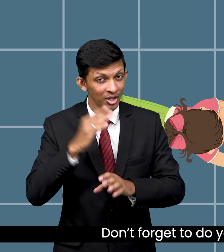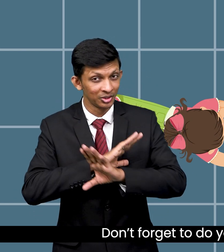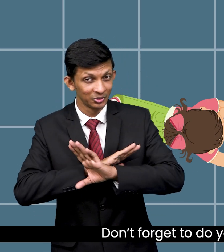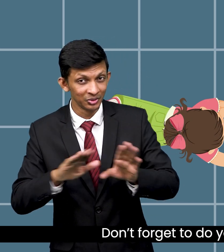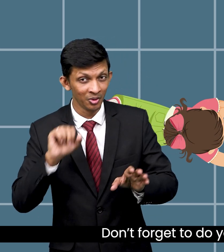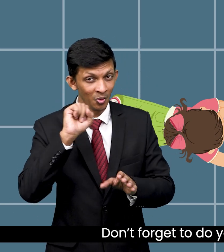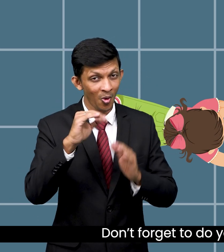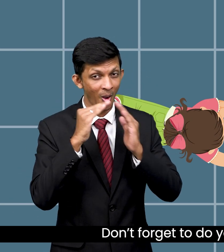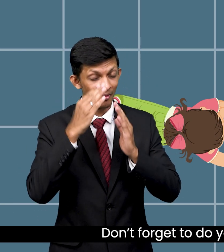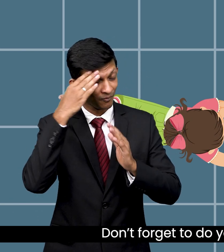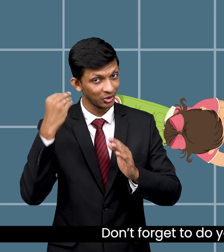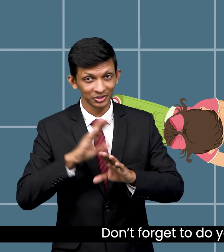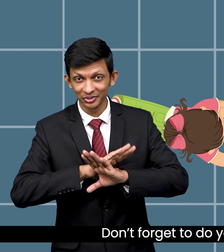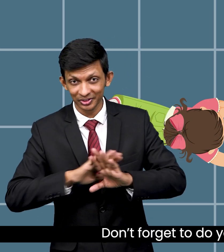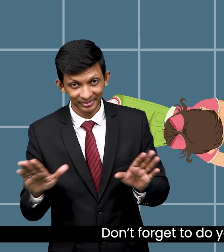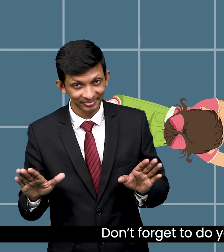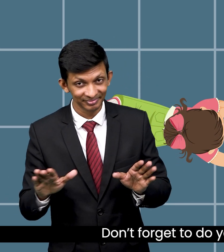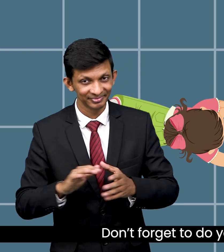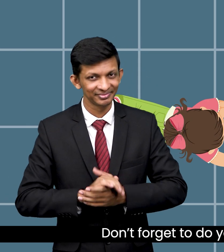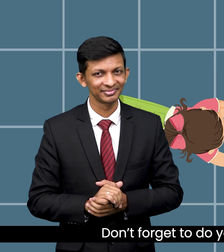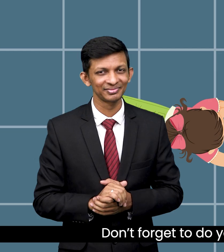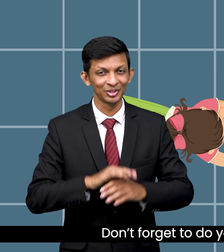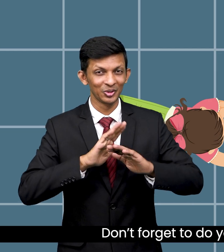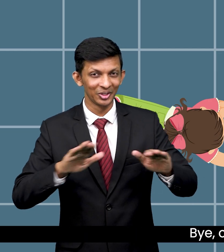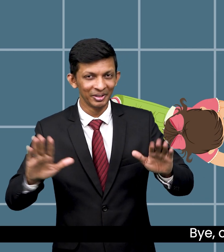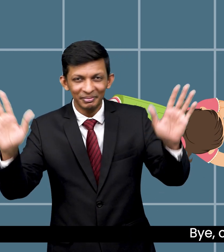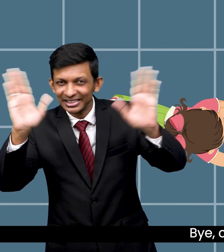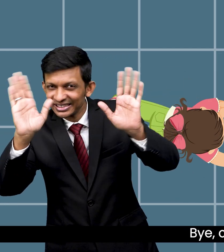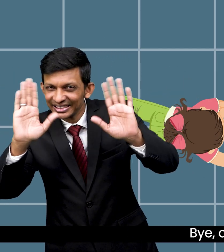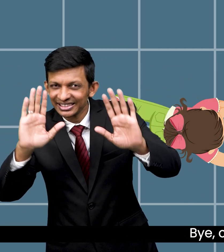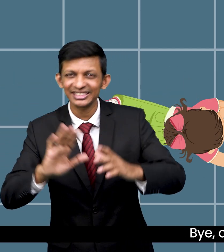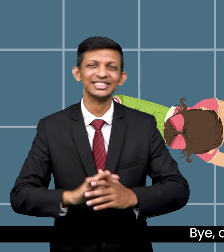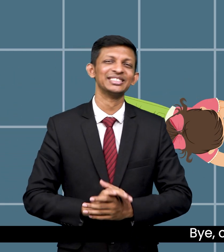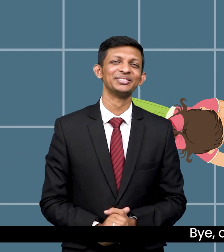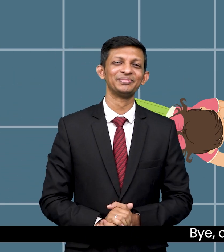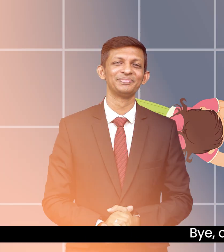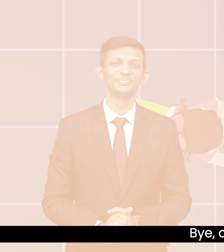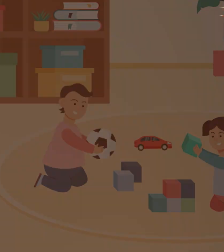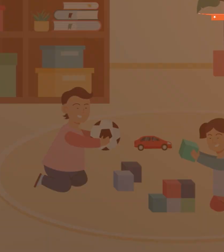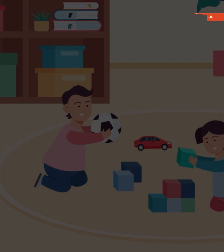Don't forget to do your home assessment. Bye, children.